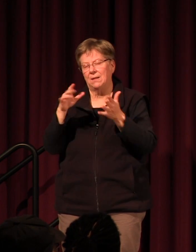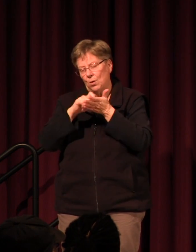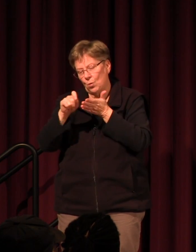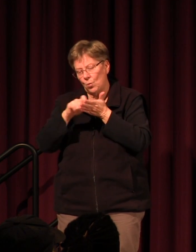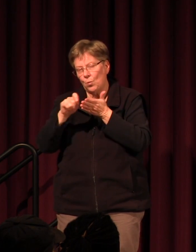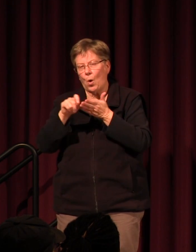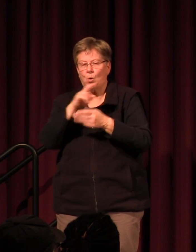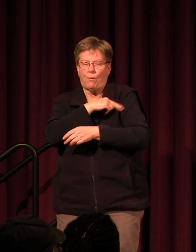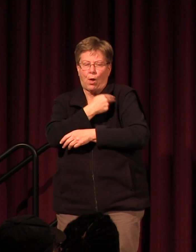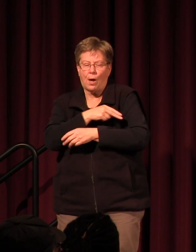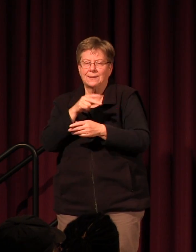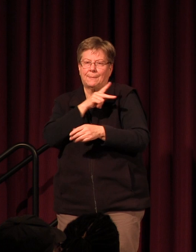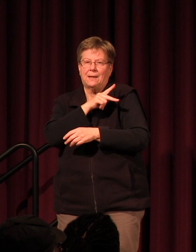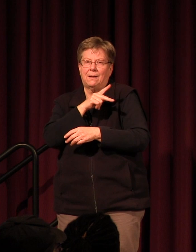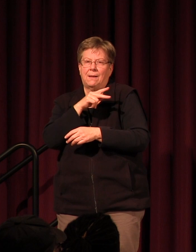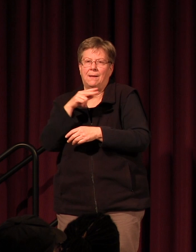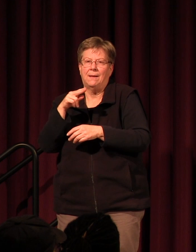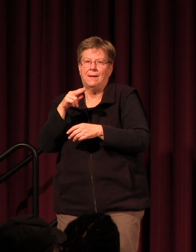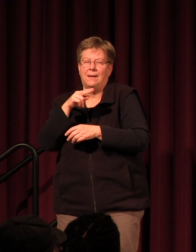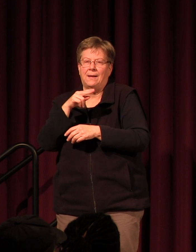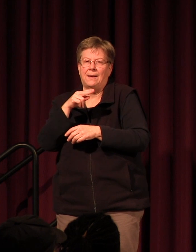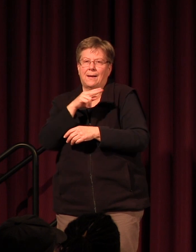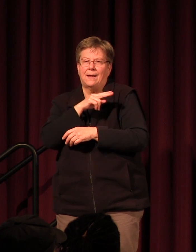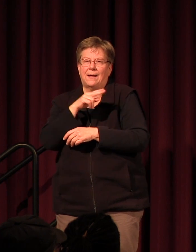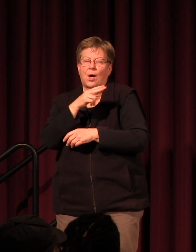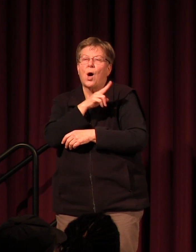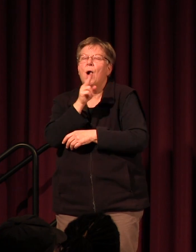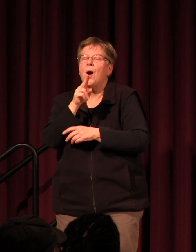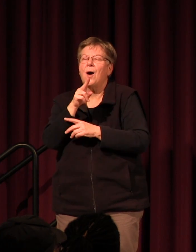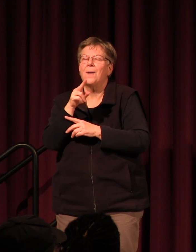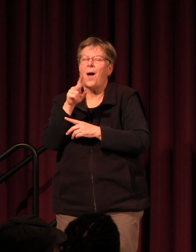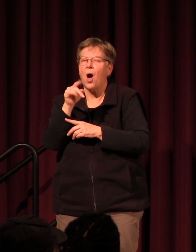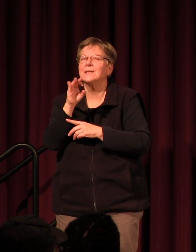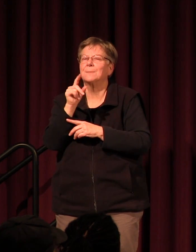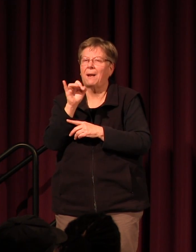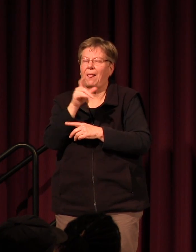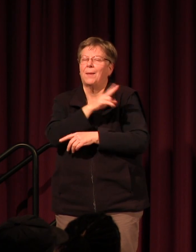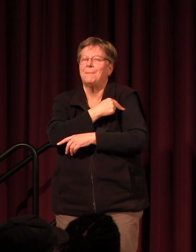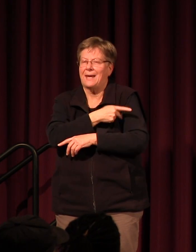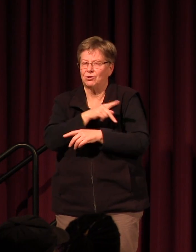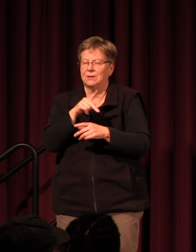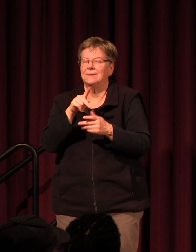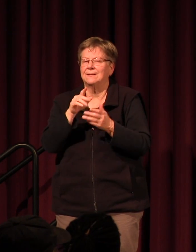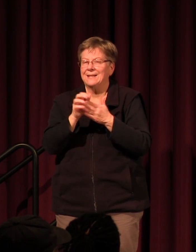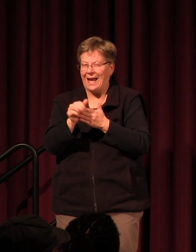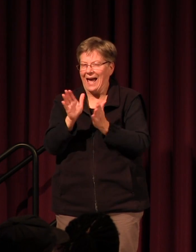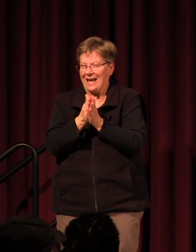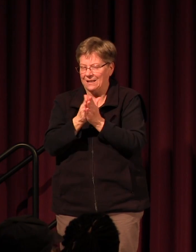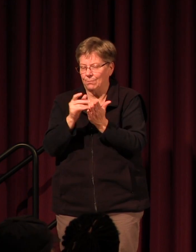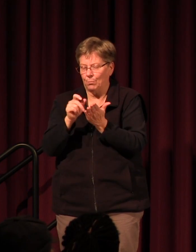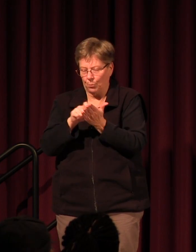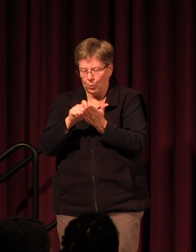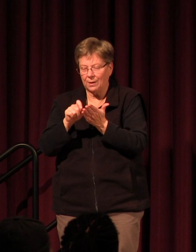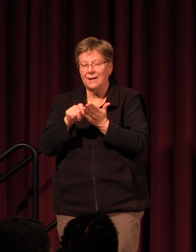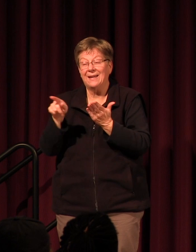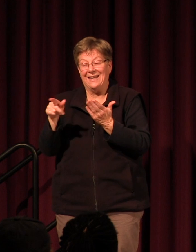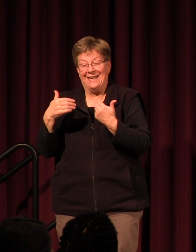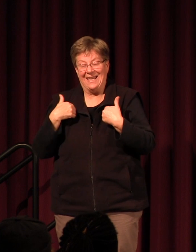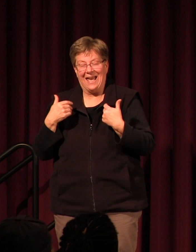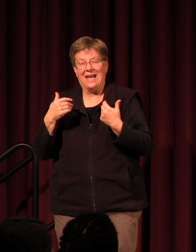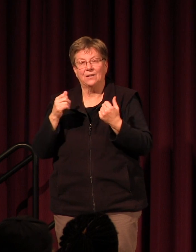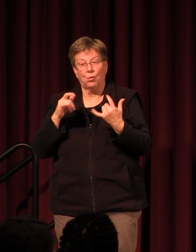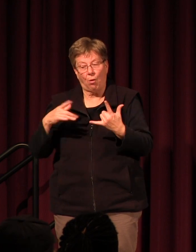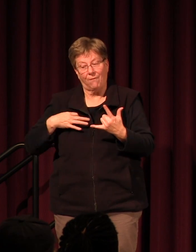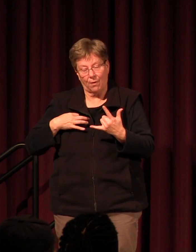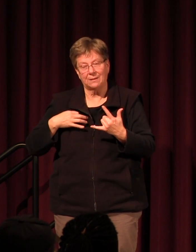Hospital Patient Guide, Just What the Patient Ordered, and is co-founder of Nourishing Networks, a local all-volunteer